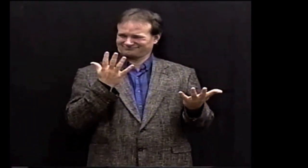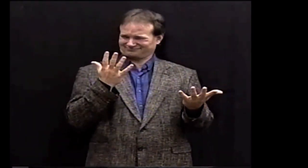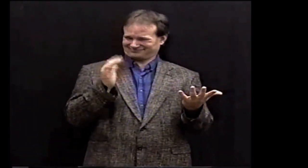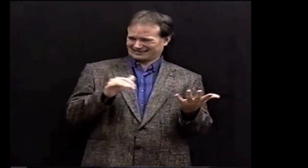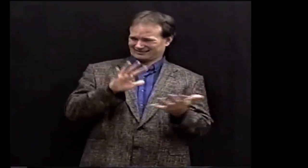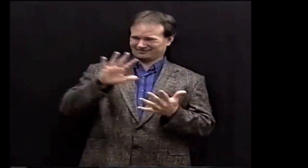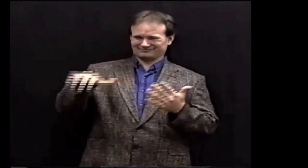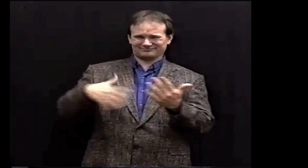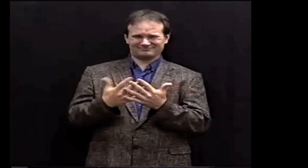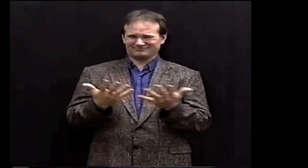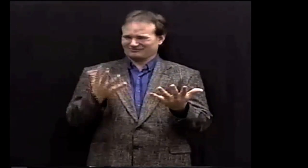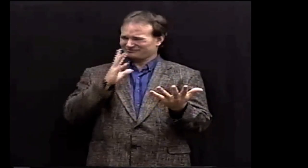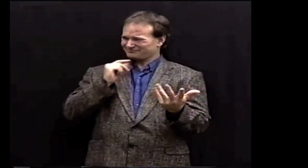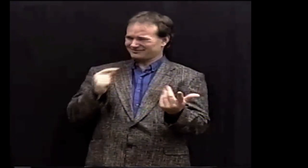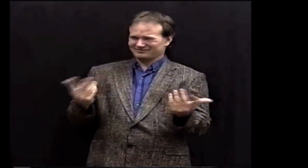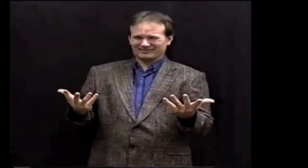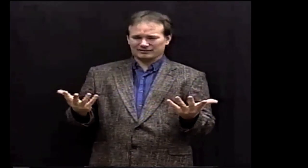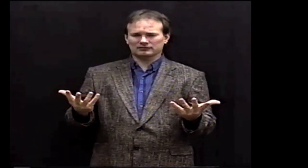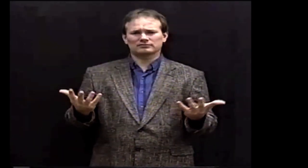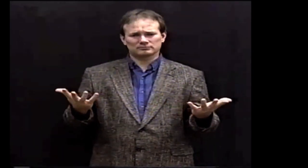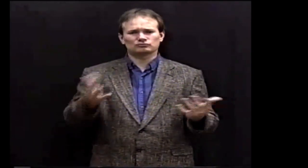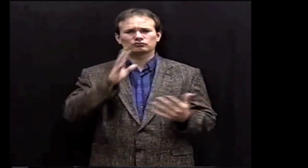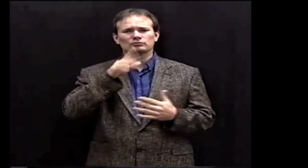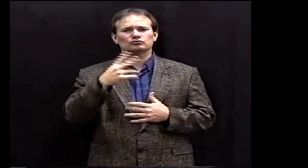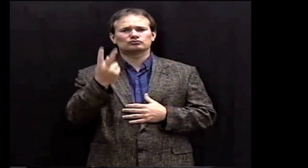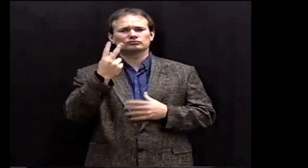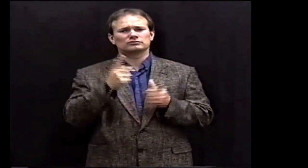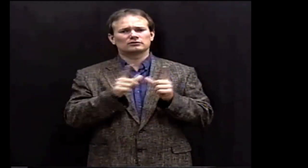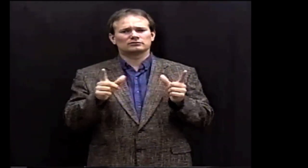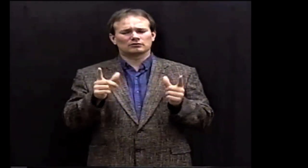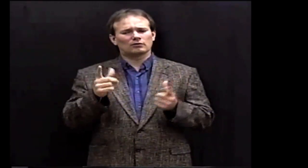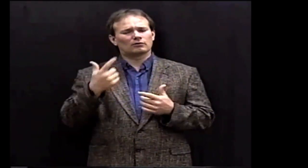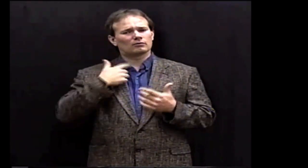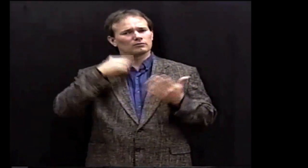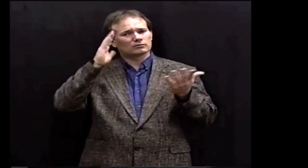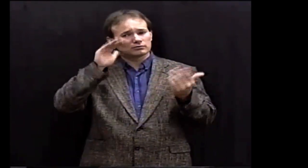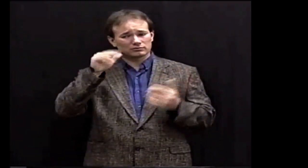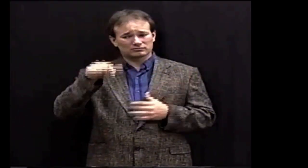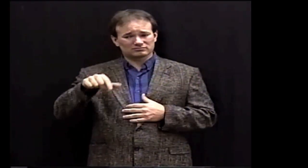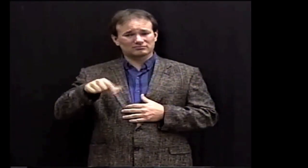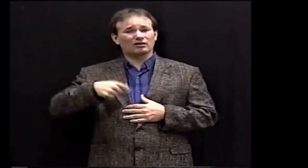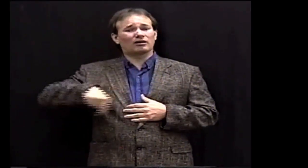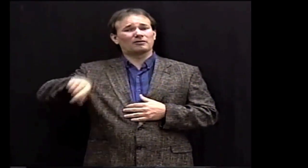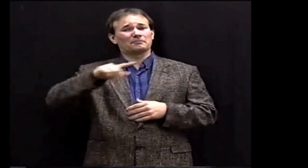behind bilingualism and everything that it entails. I hope that everyone who was involved in this video